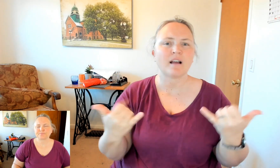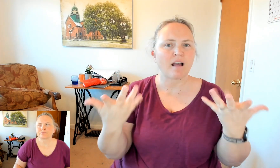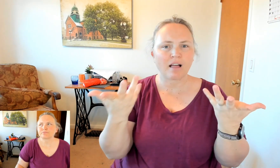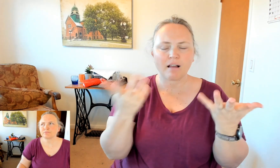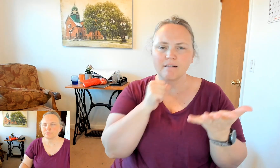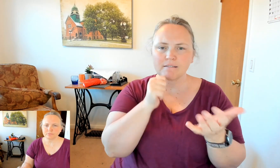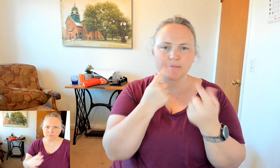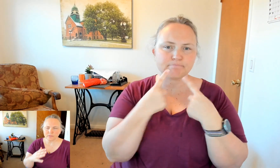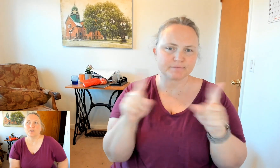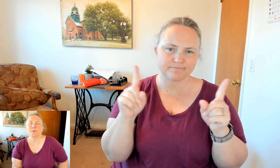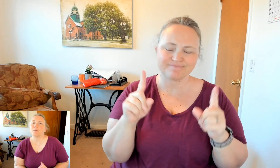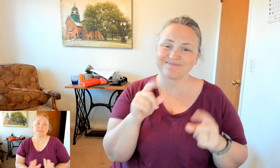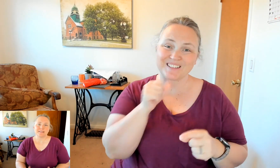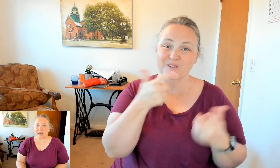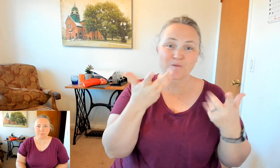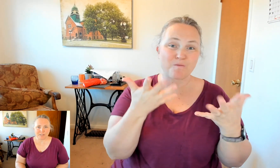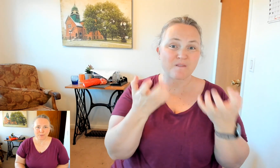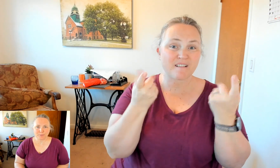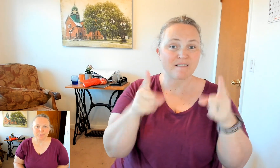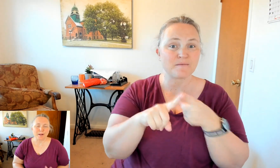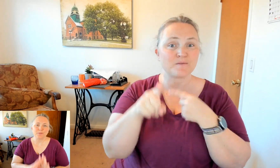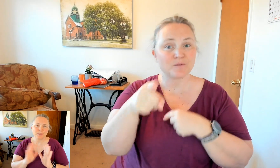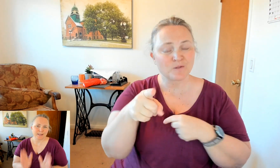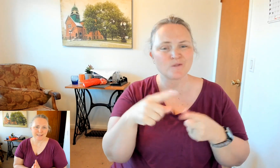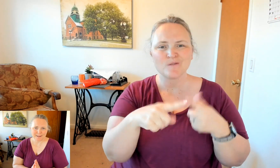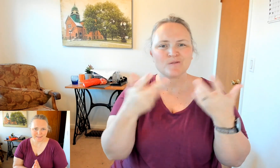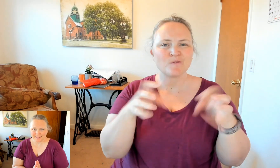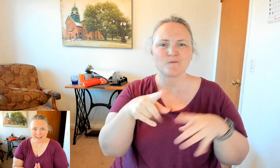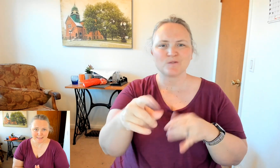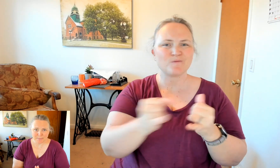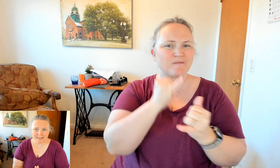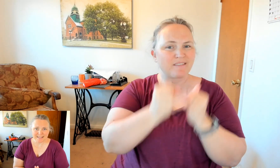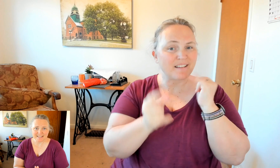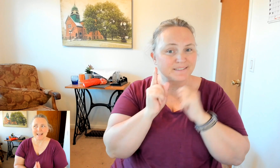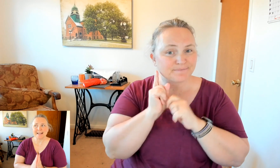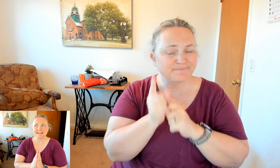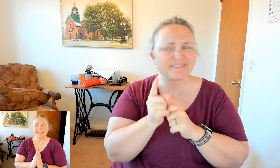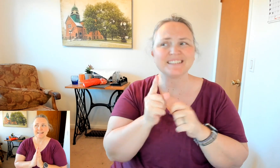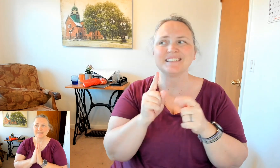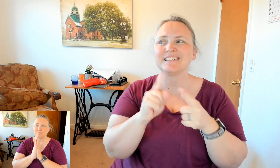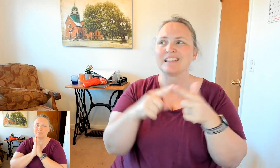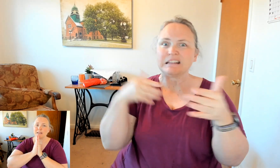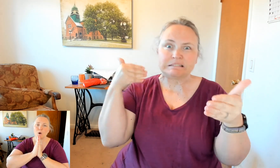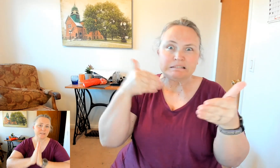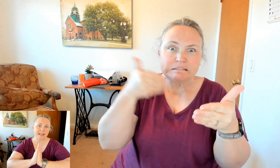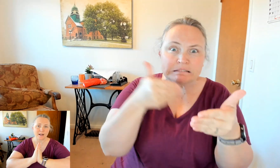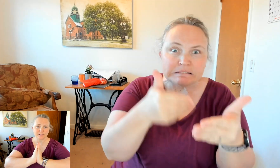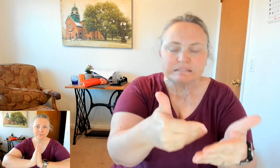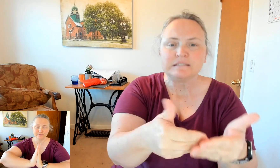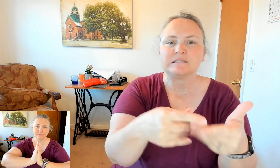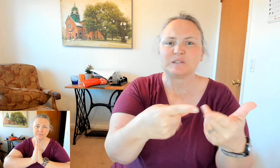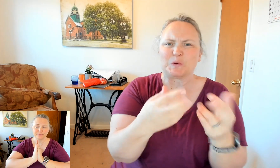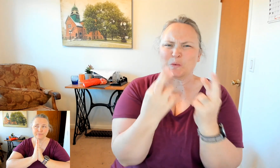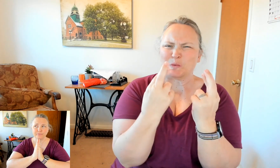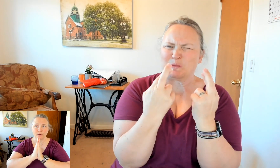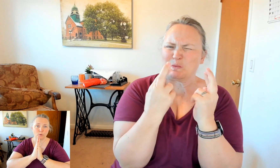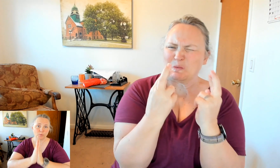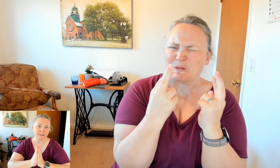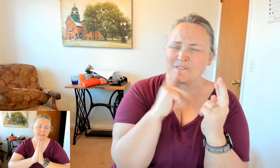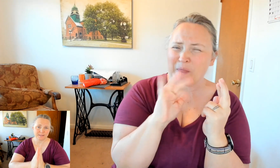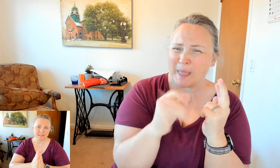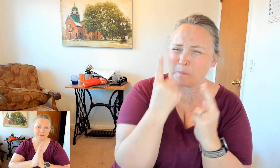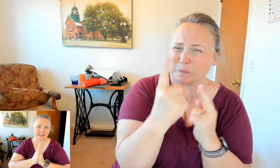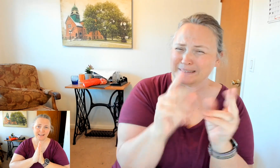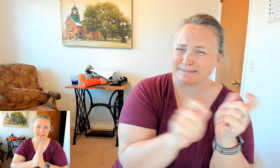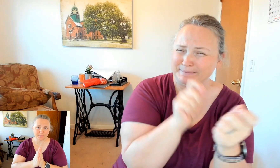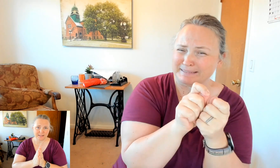fall. We don't want this to happen to you. We don't want you to get down to the last minute and be holding out for